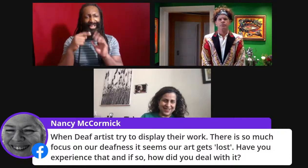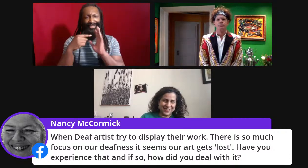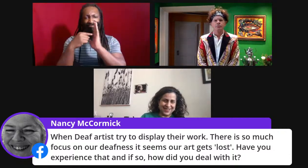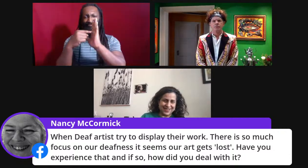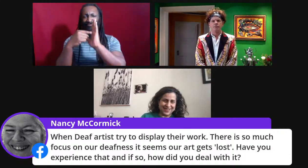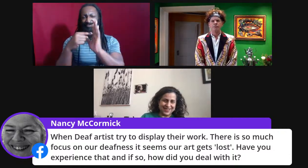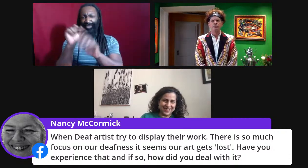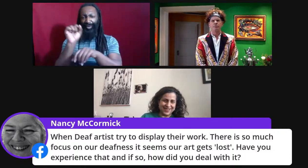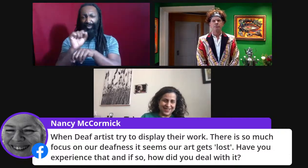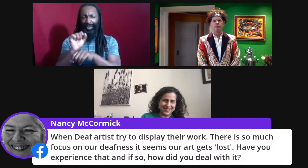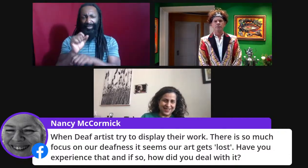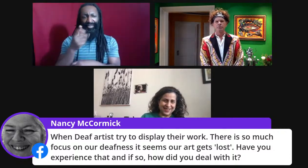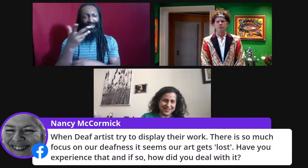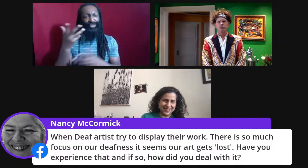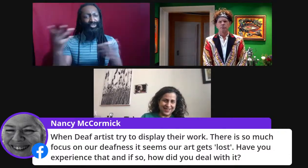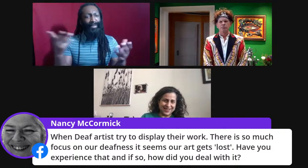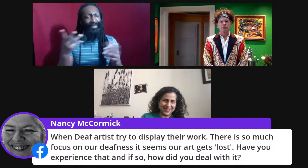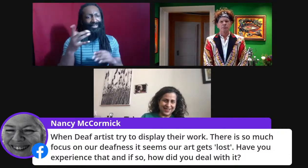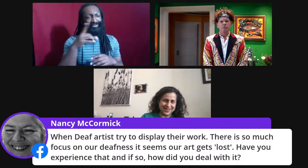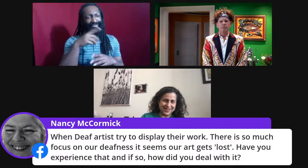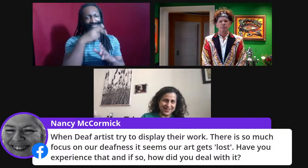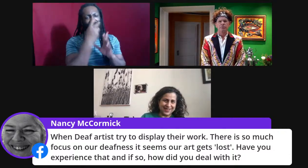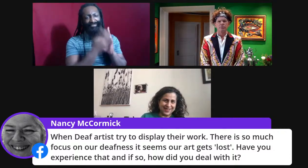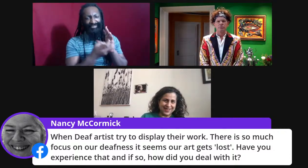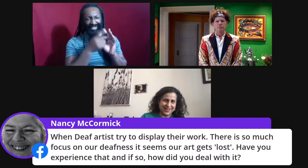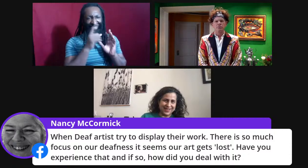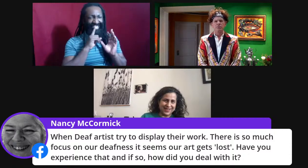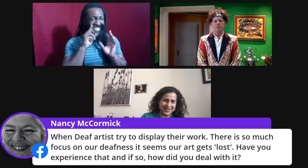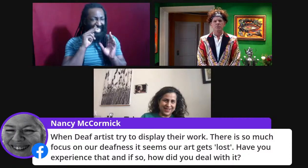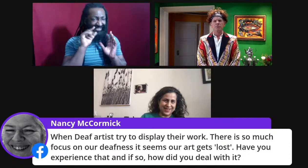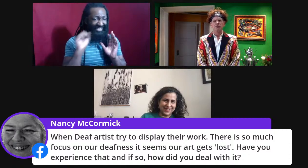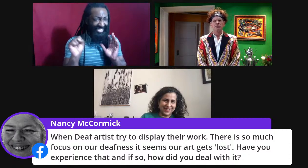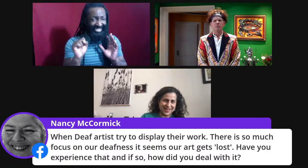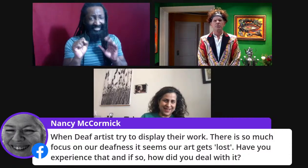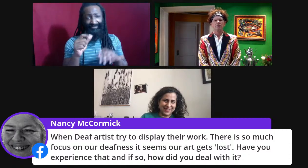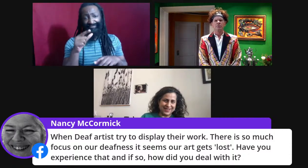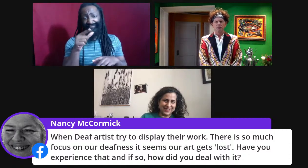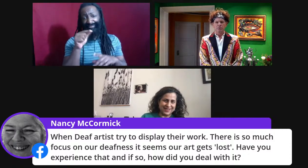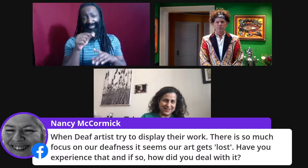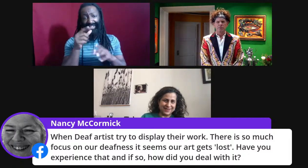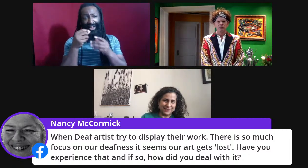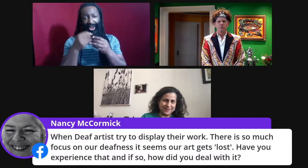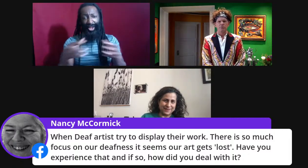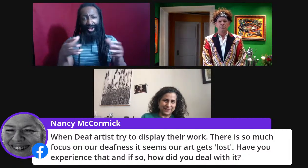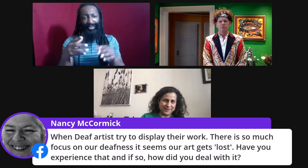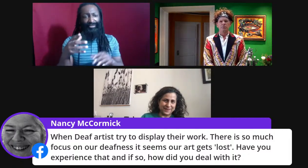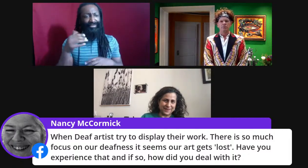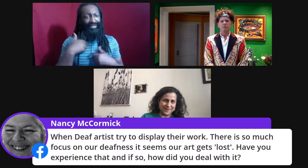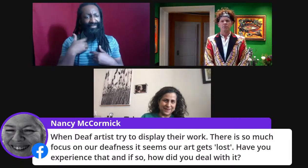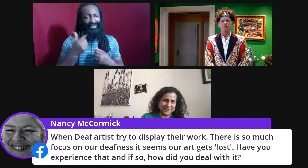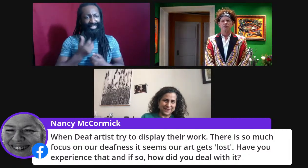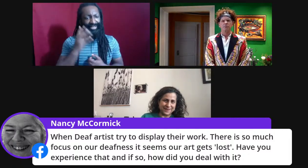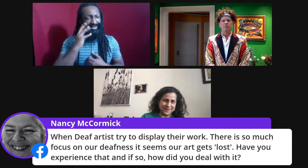So another question is, when deaf artists try to display their work, there's so much focus on our